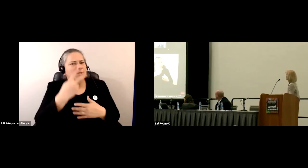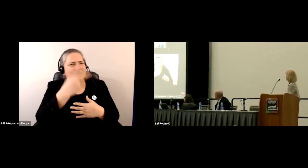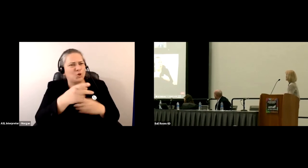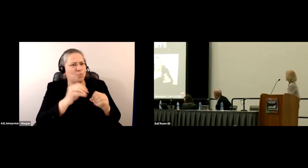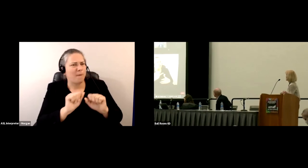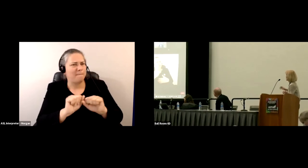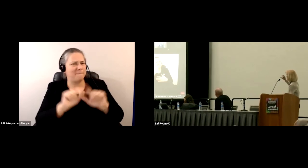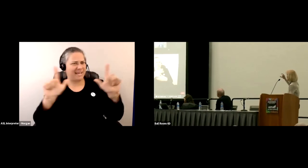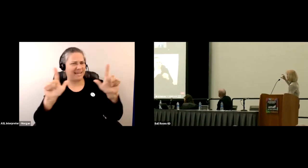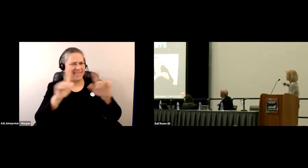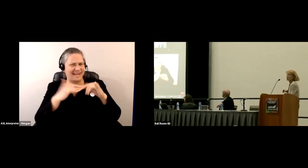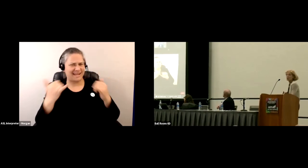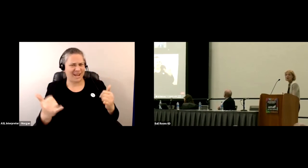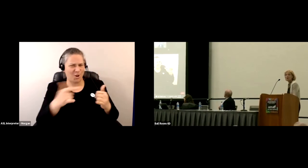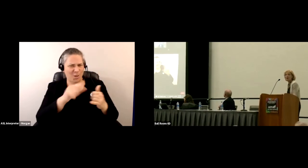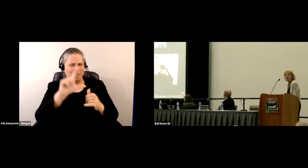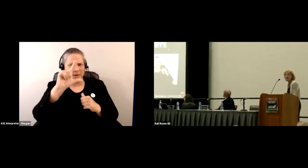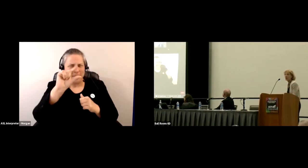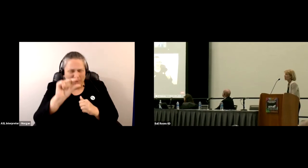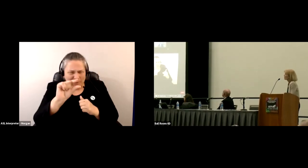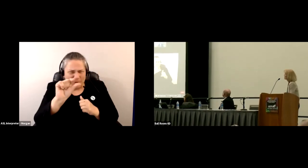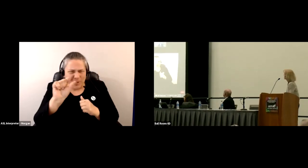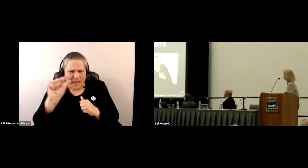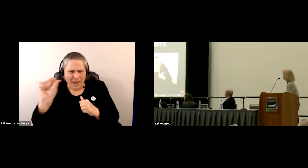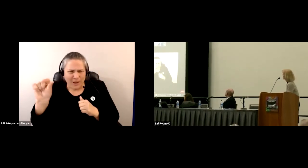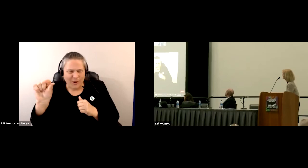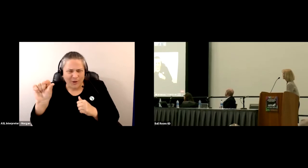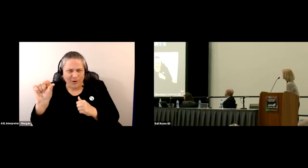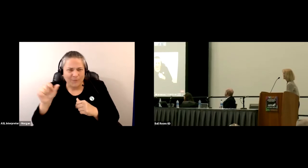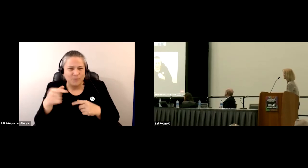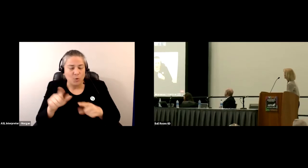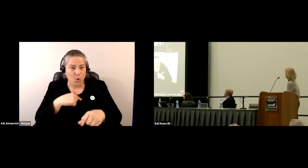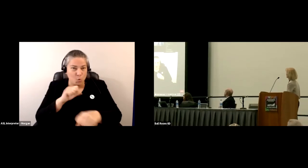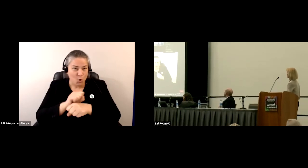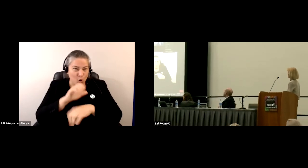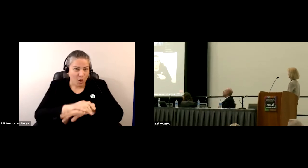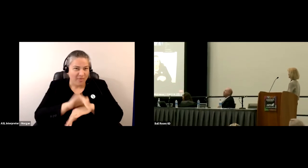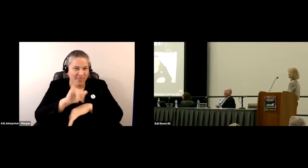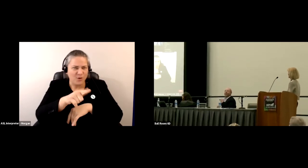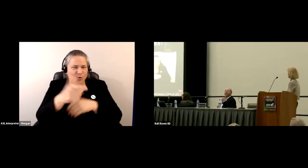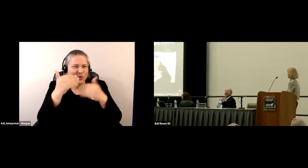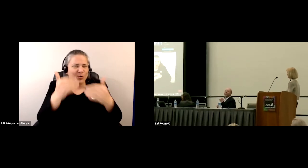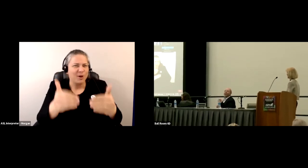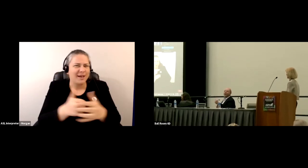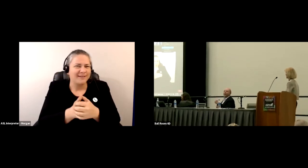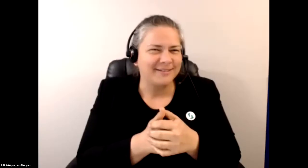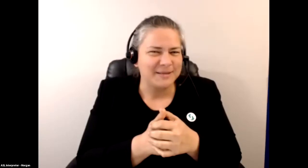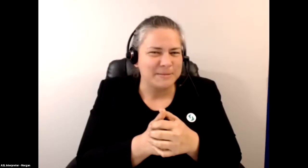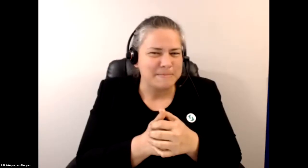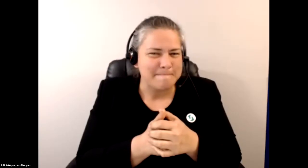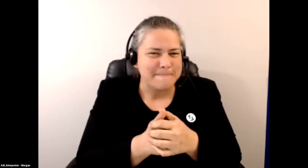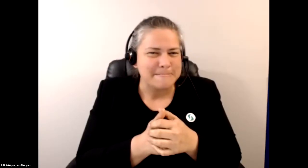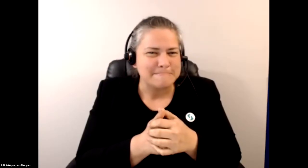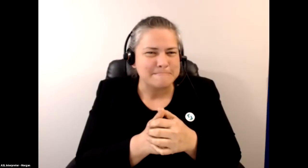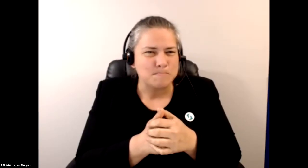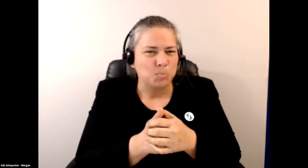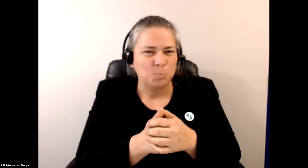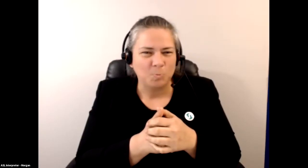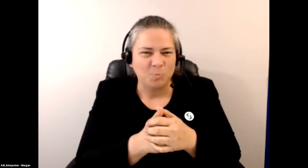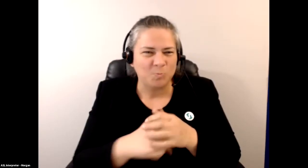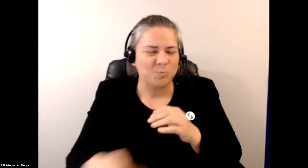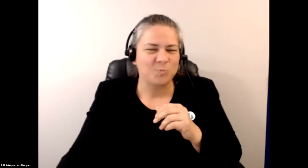than you are right now. You're kind of a tiny square, but while we work on that, you can go ahead. Sure, he was a full-size person. Yeah.